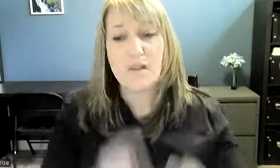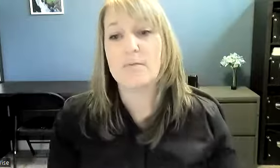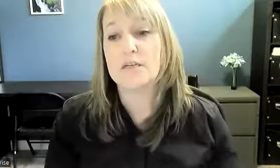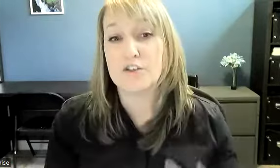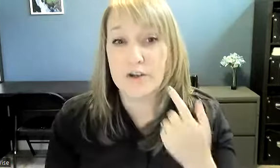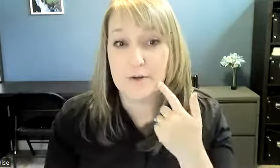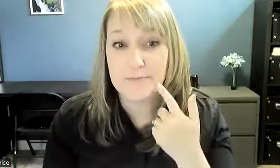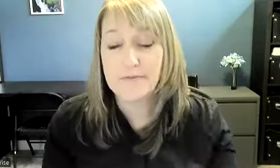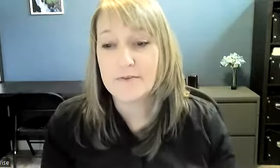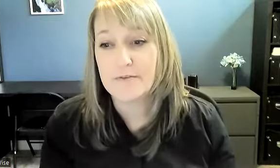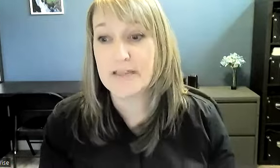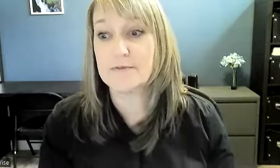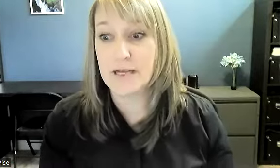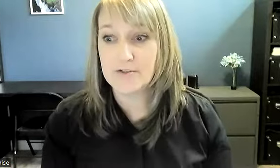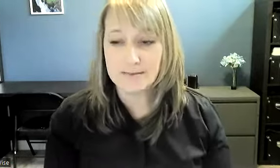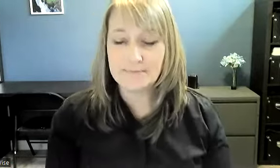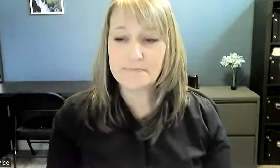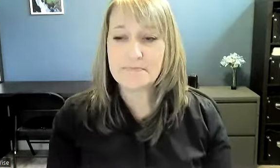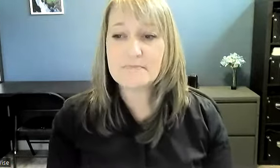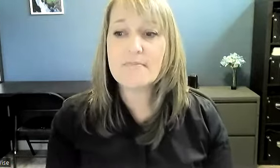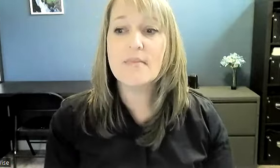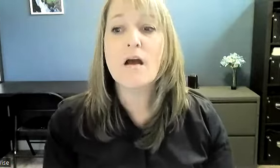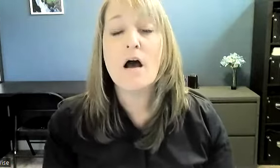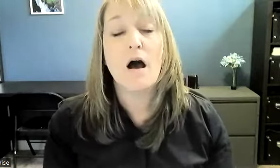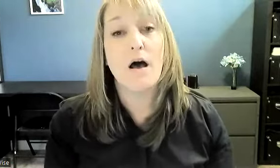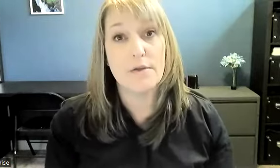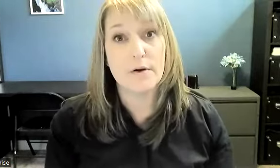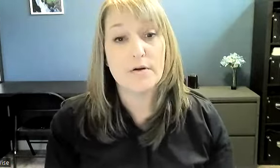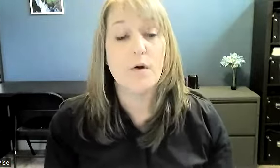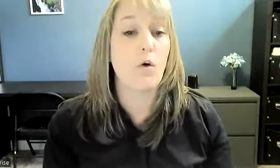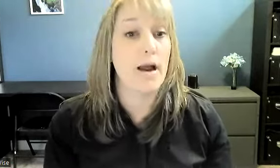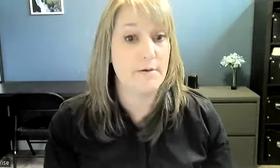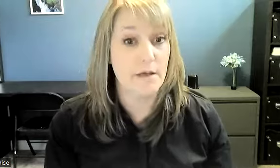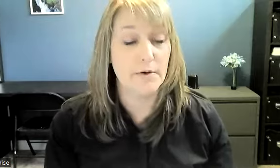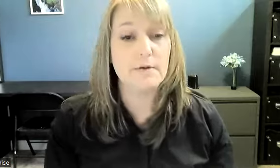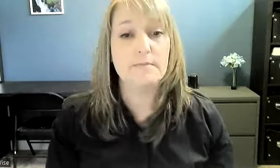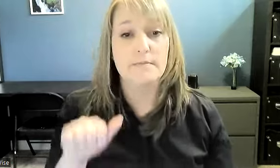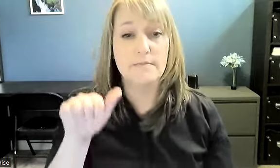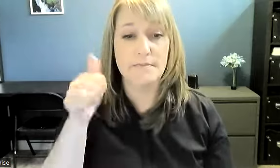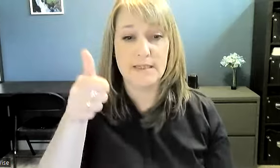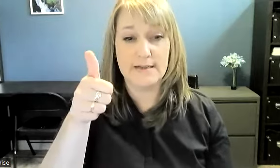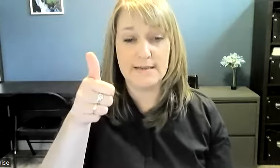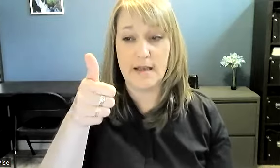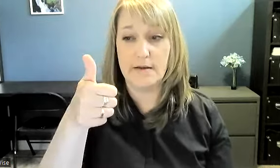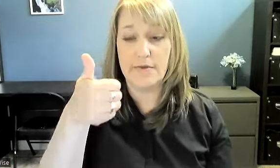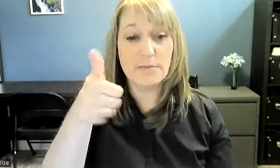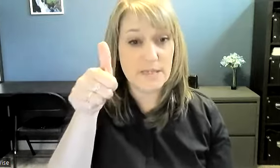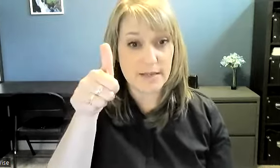Make sure your face matches it. Other or another is a thumbs up hand